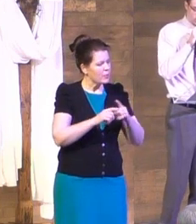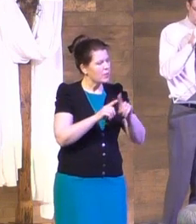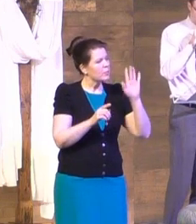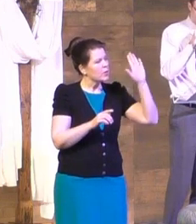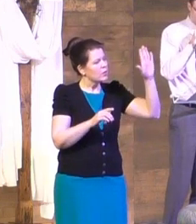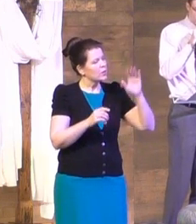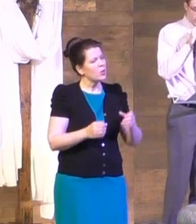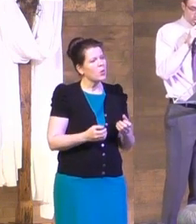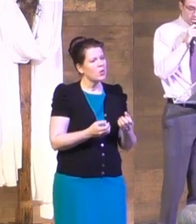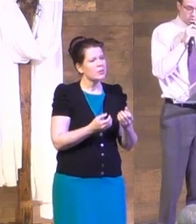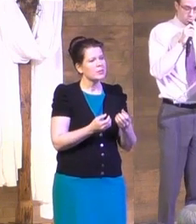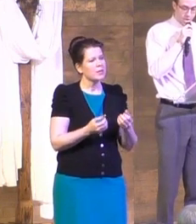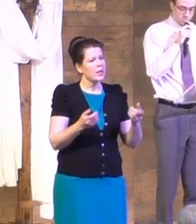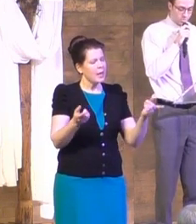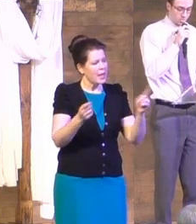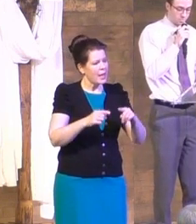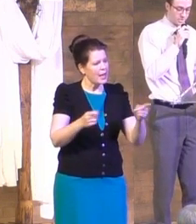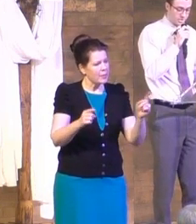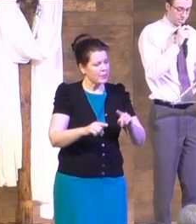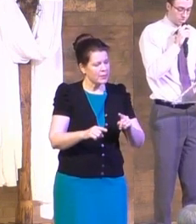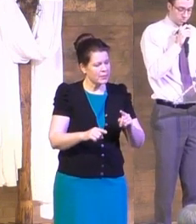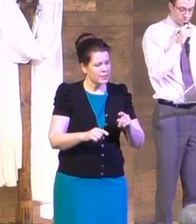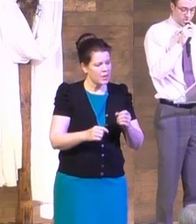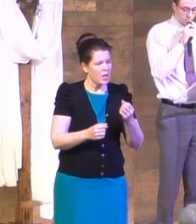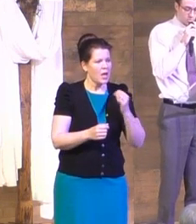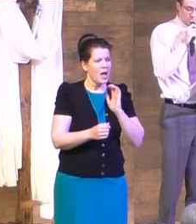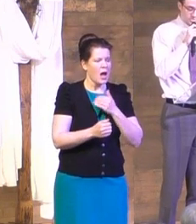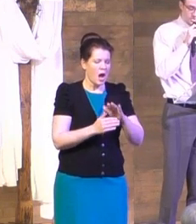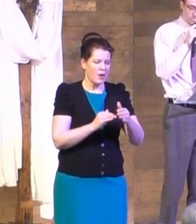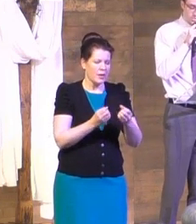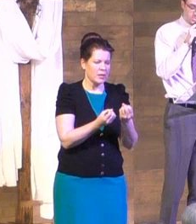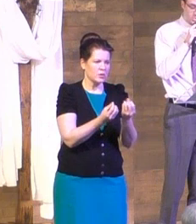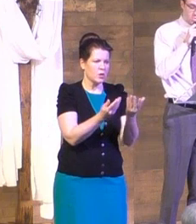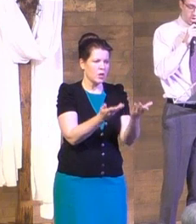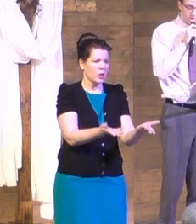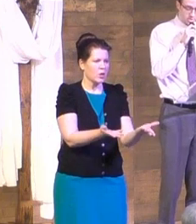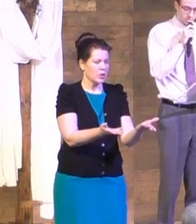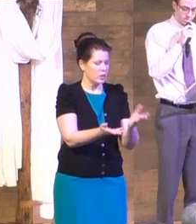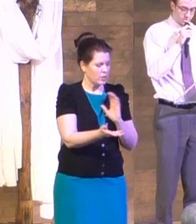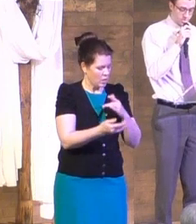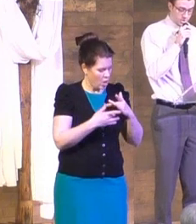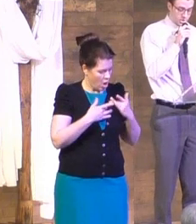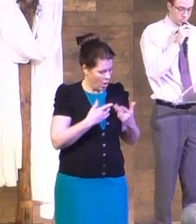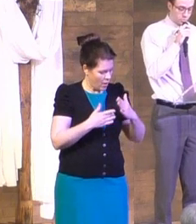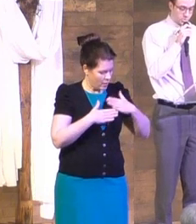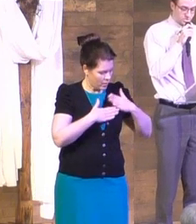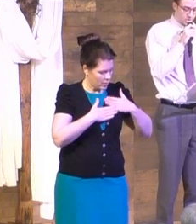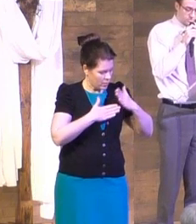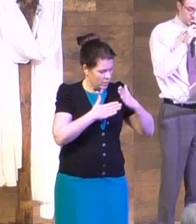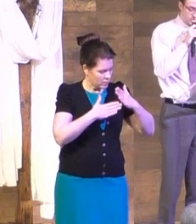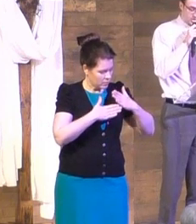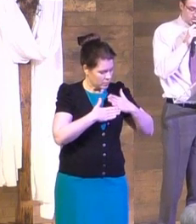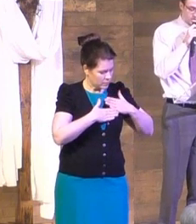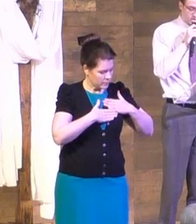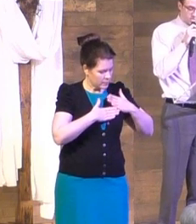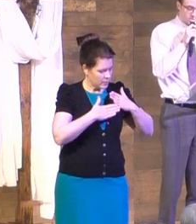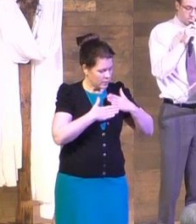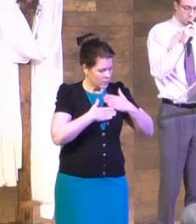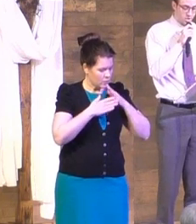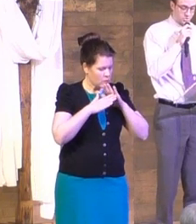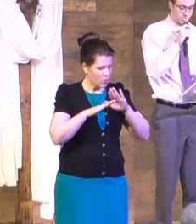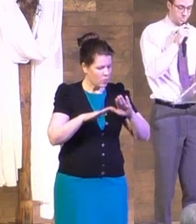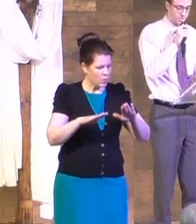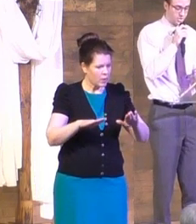fingers. Our rapid heartbeat and fretting words slow to a quiet. We soften and take on